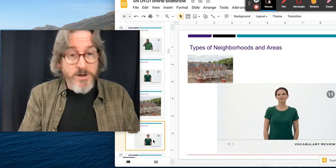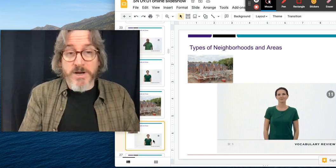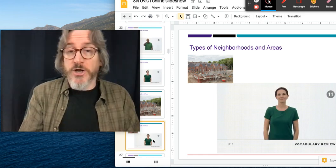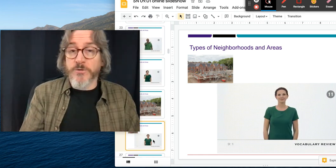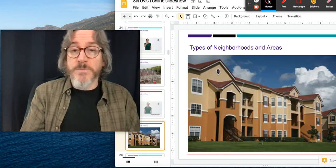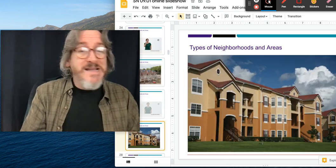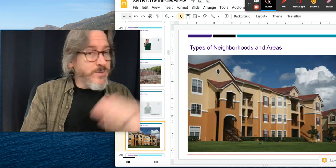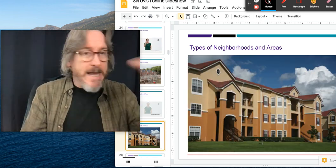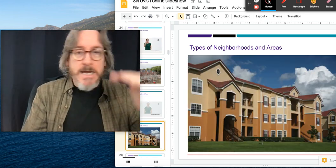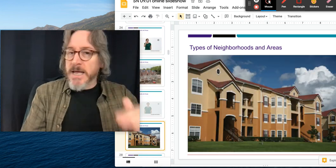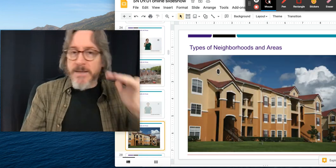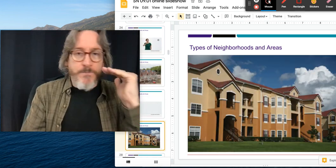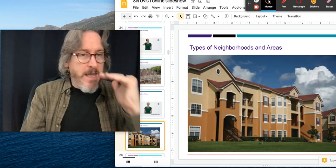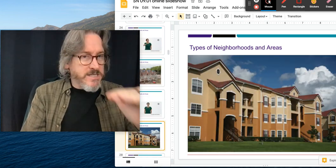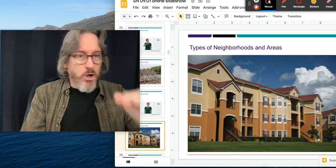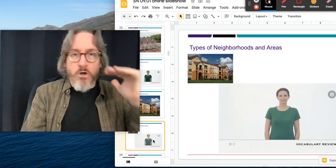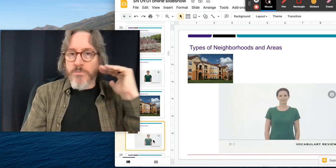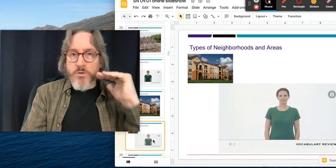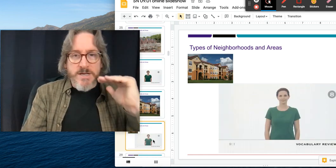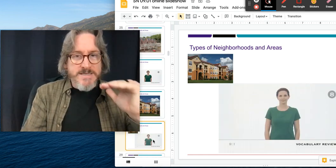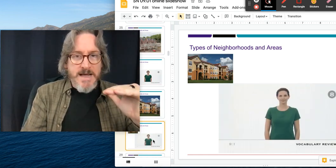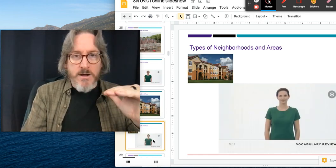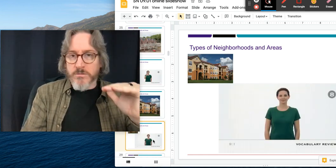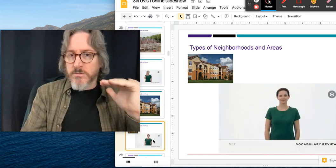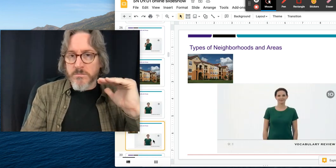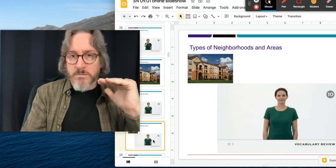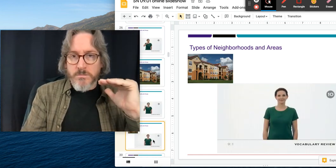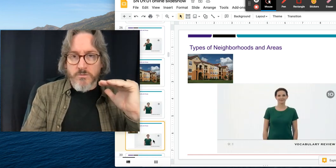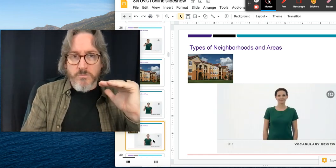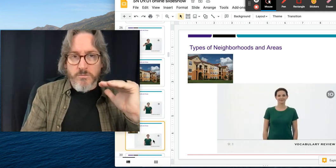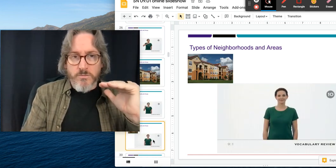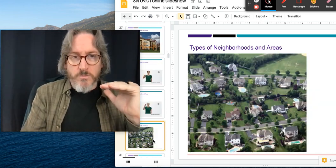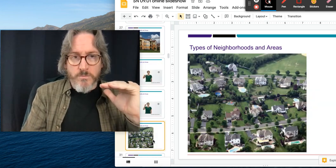So home area, new. So again, it's all broken down